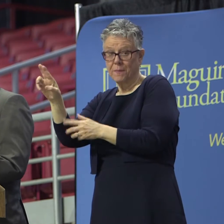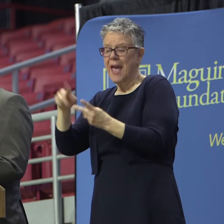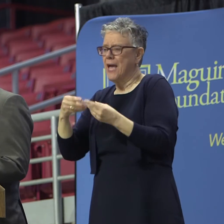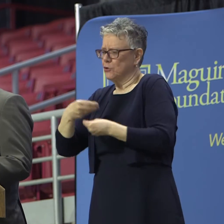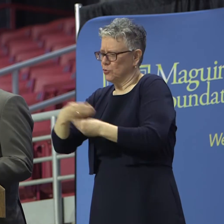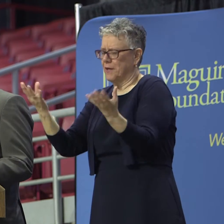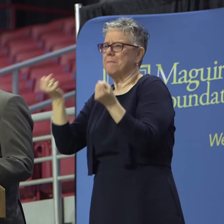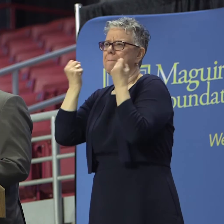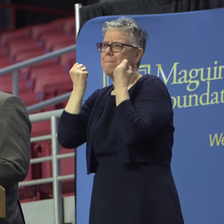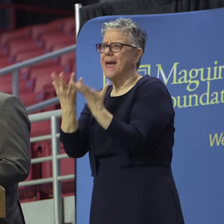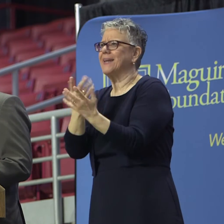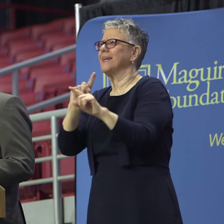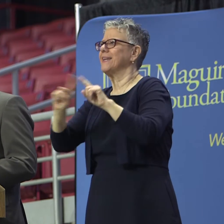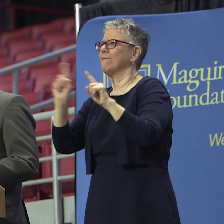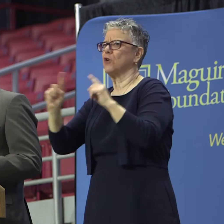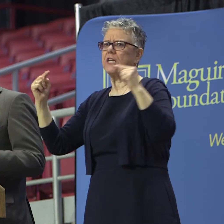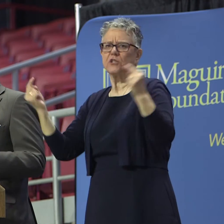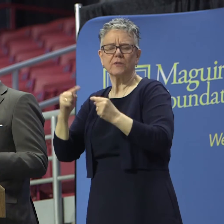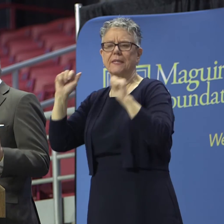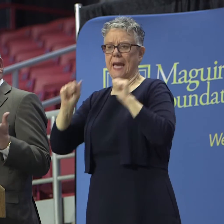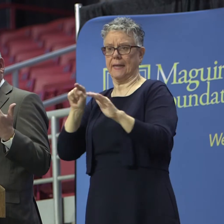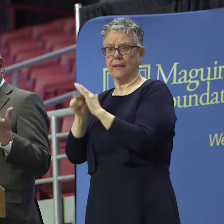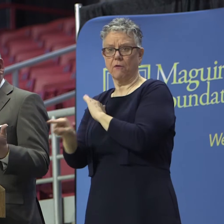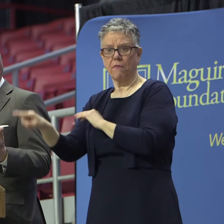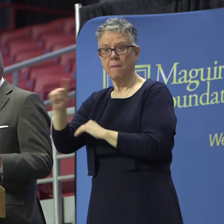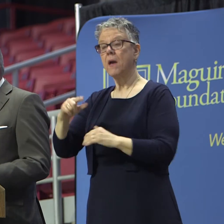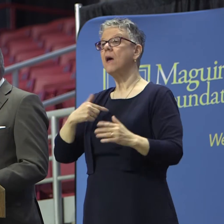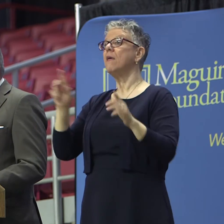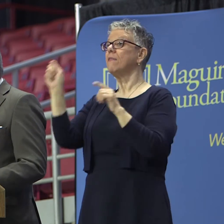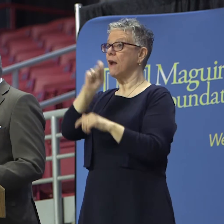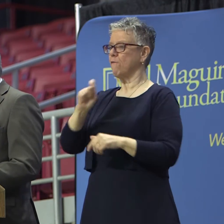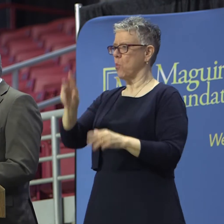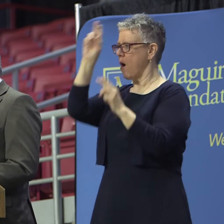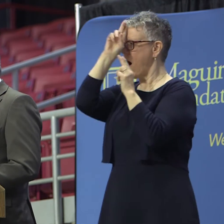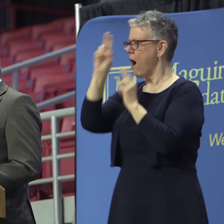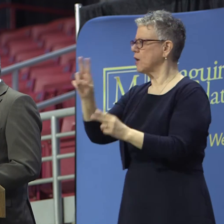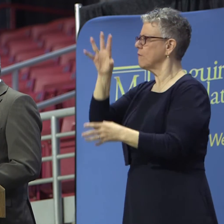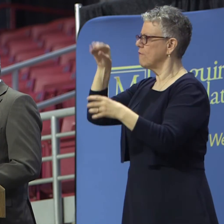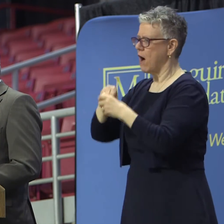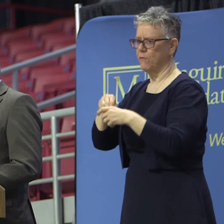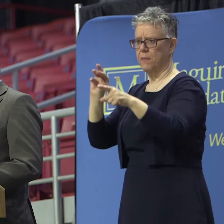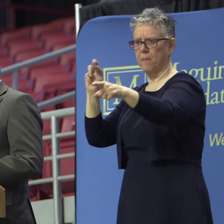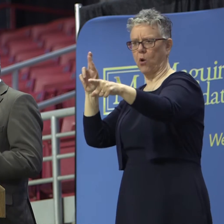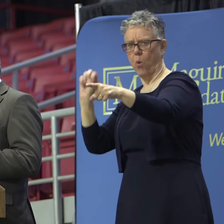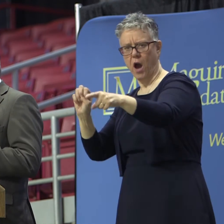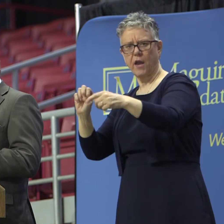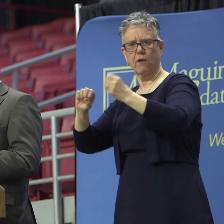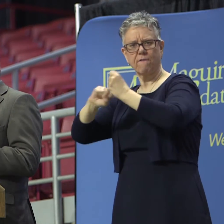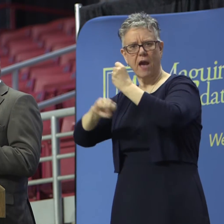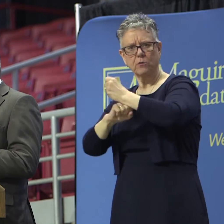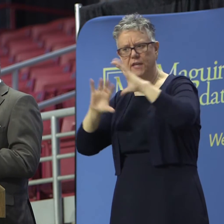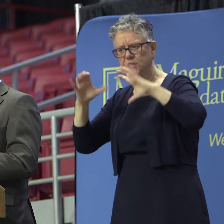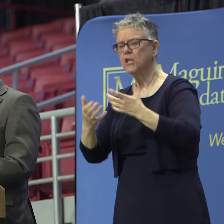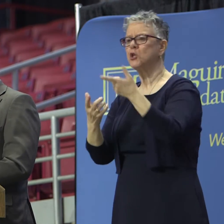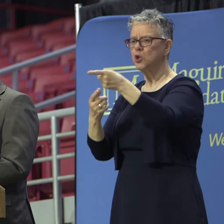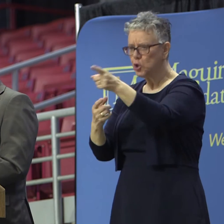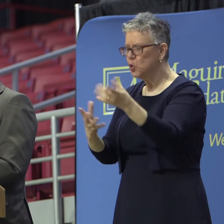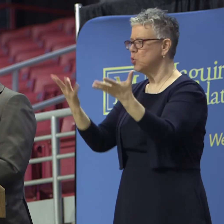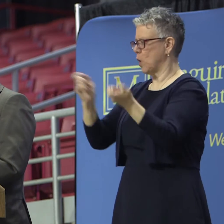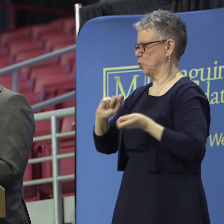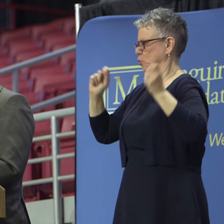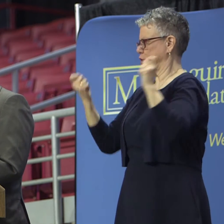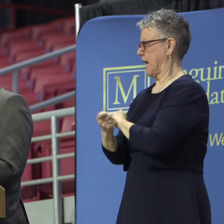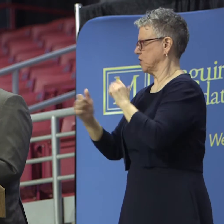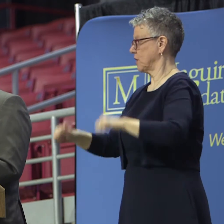many life-threatening injuries. Thus, it's an honor to be involved with the Maguire Foundation as you seek to change the